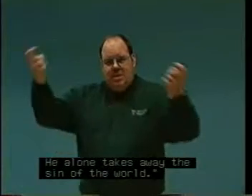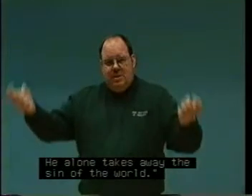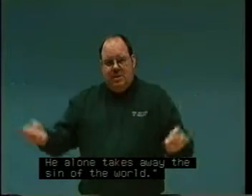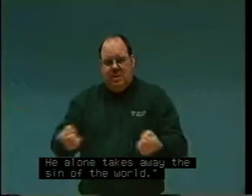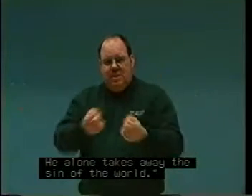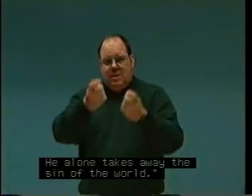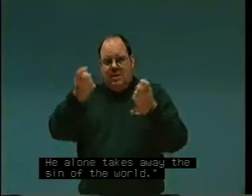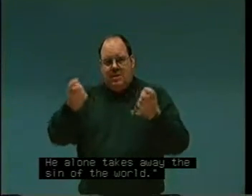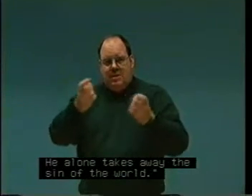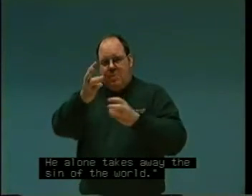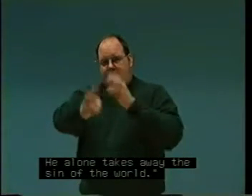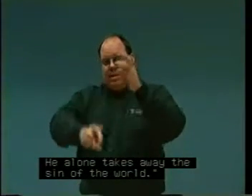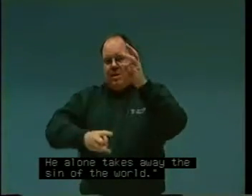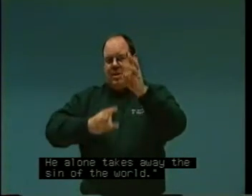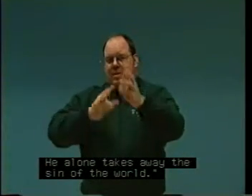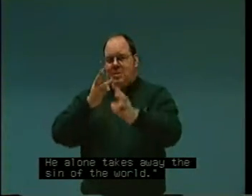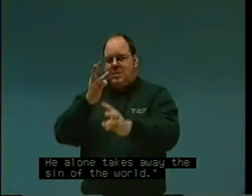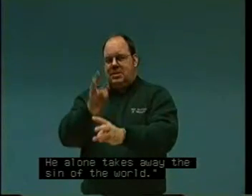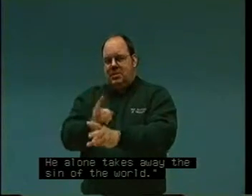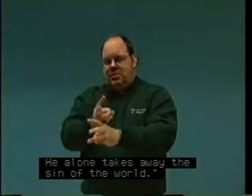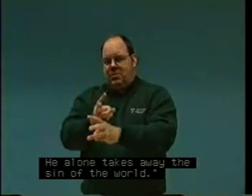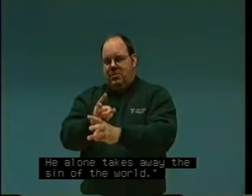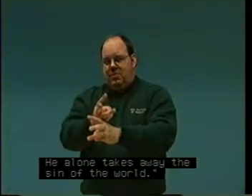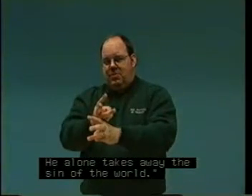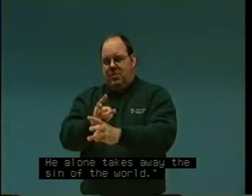He alone takes away the sin of the world. of